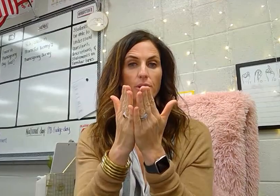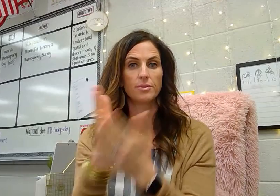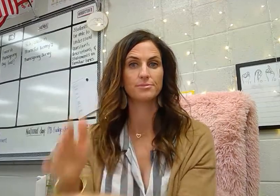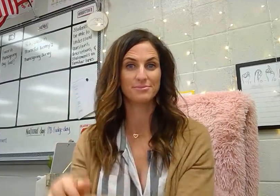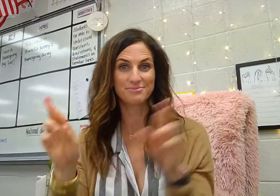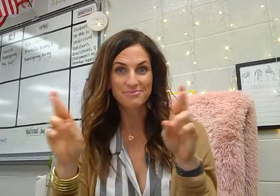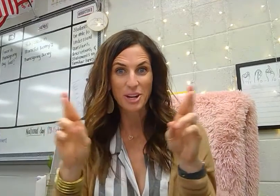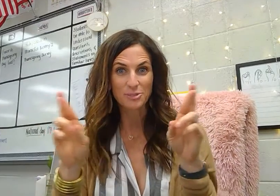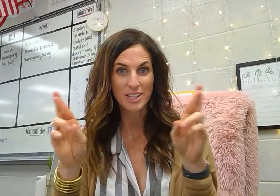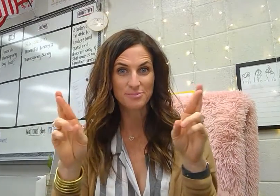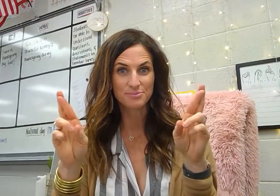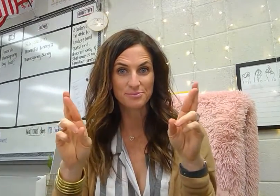yearbook. Ready?